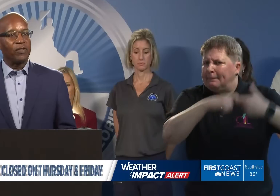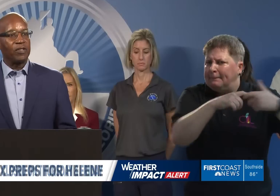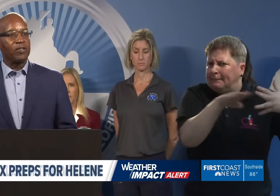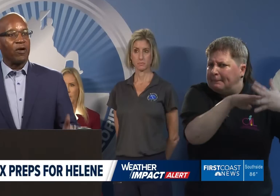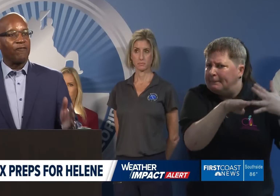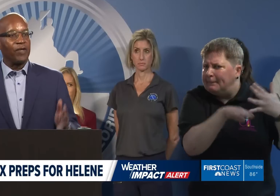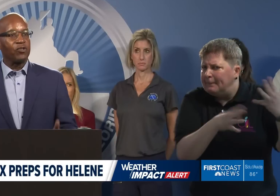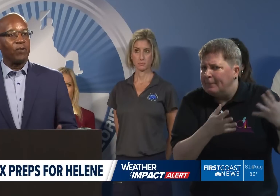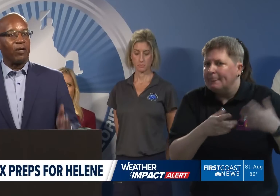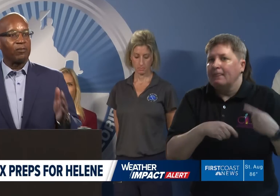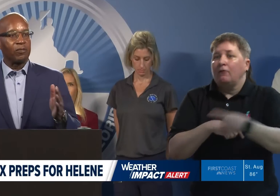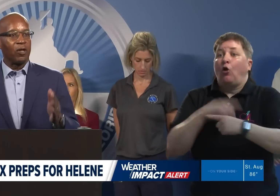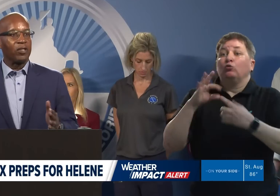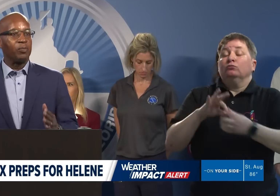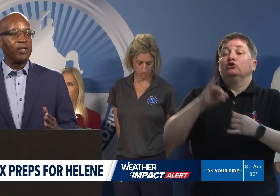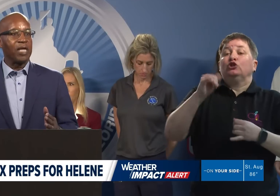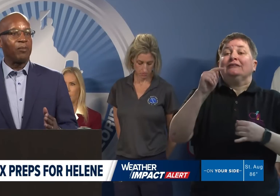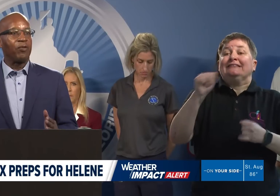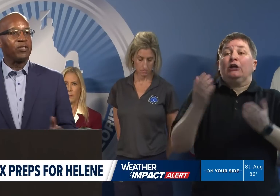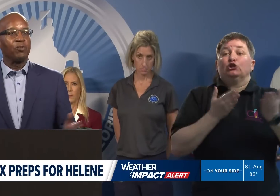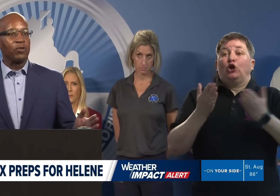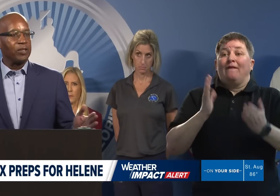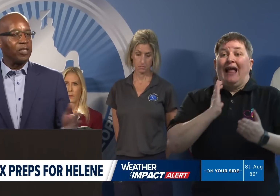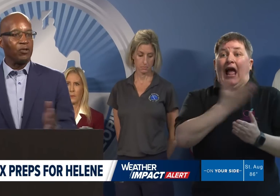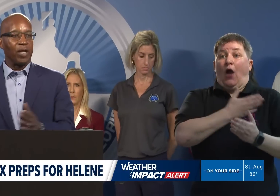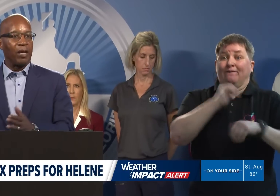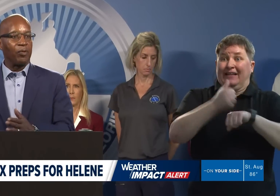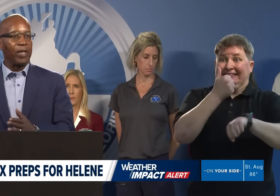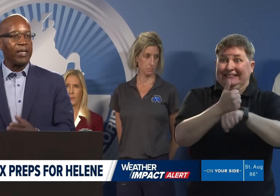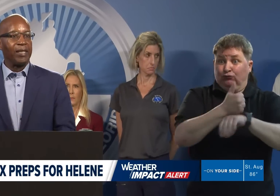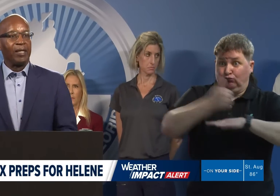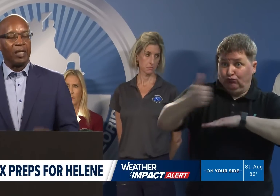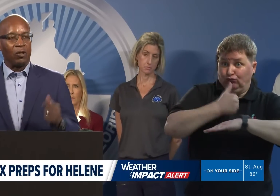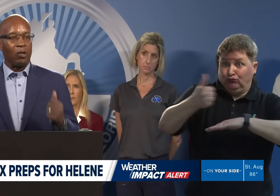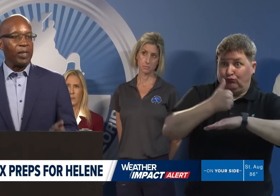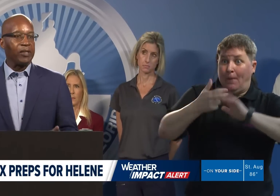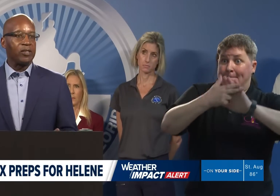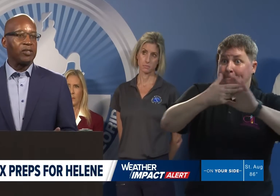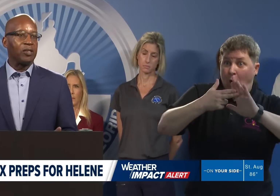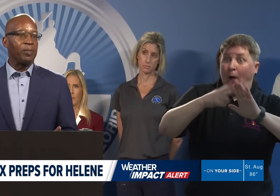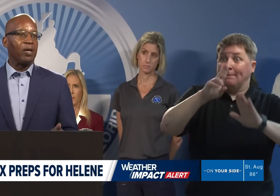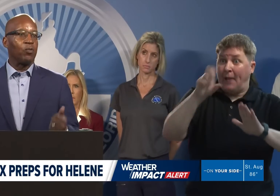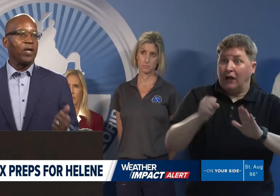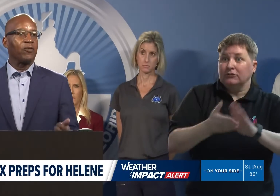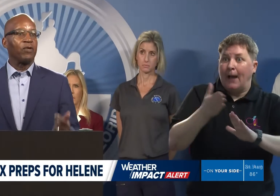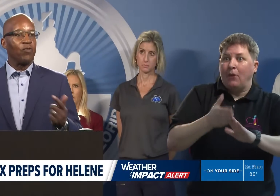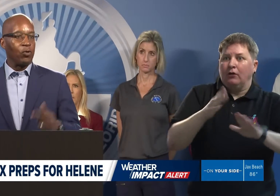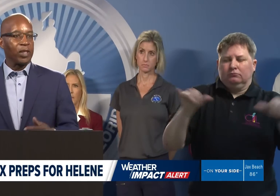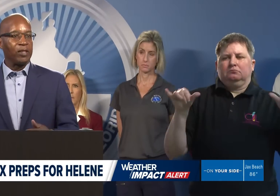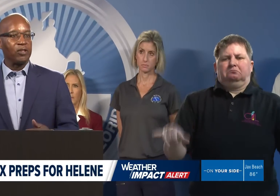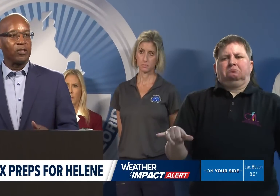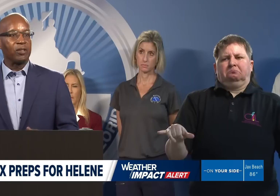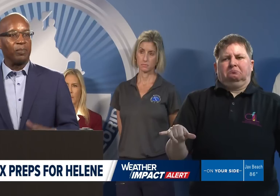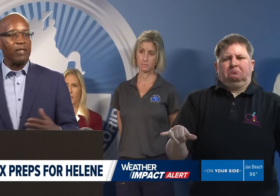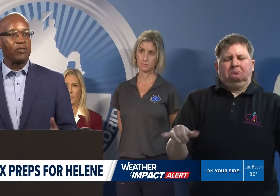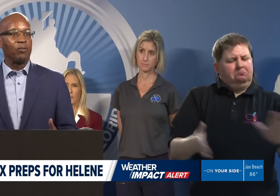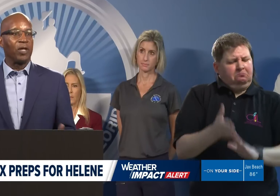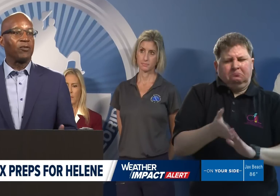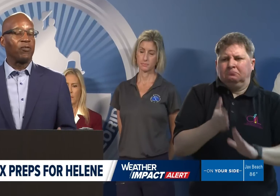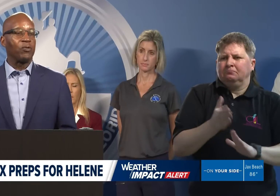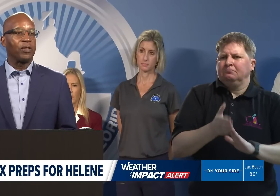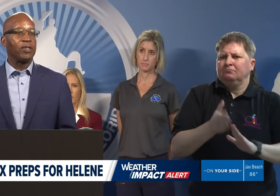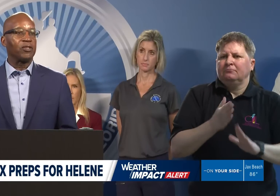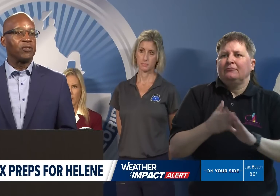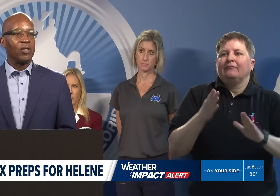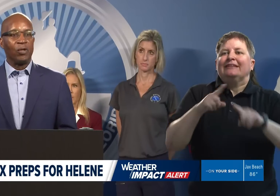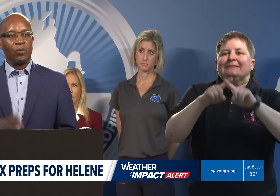JTA services, our fixed route large bus operation will continue to operate. It'll all be contingent upon weather and road conditions. Based on